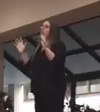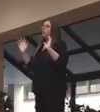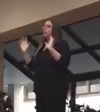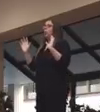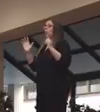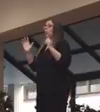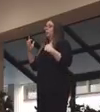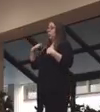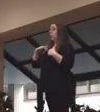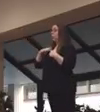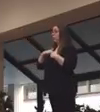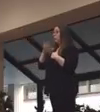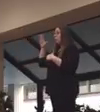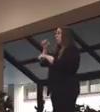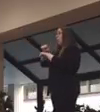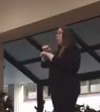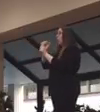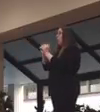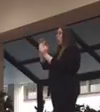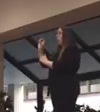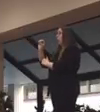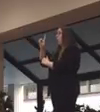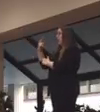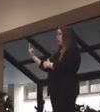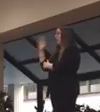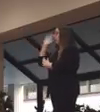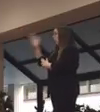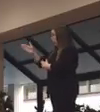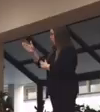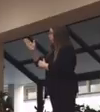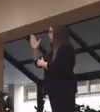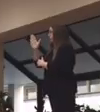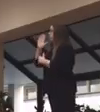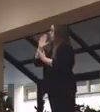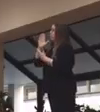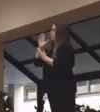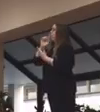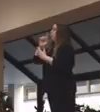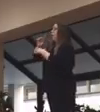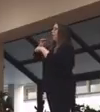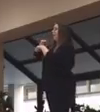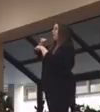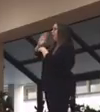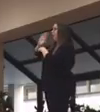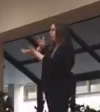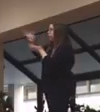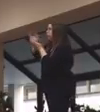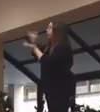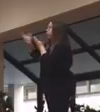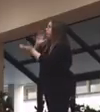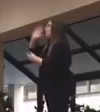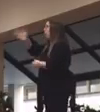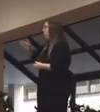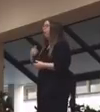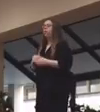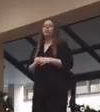licensure cycles and WIDA cycles, that has come to be an issue as well. And we are working with ODHH and will continue to do so as